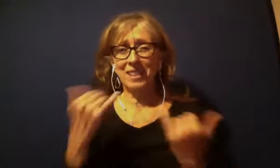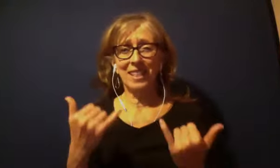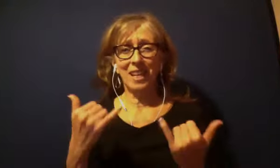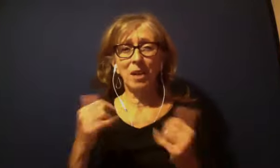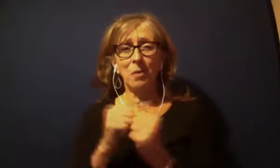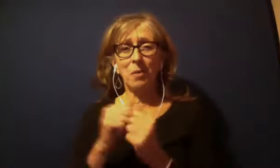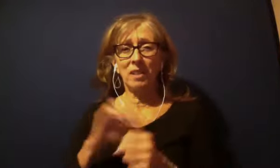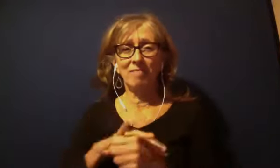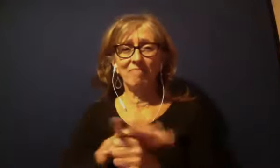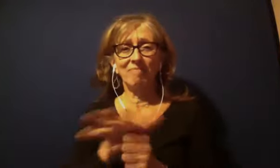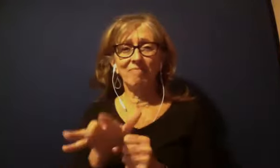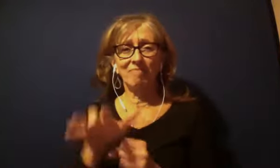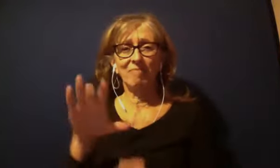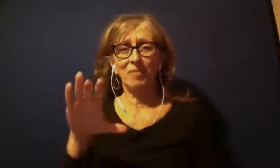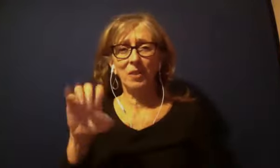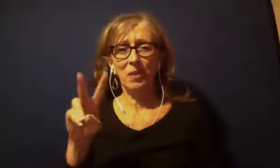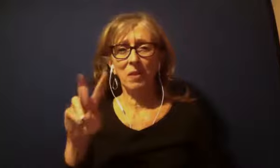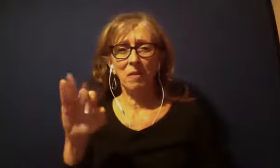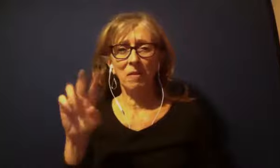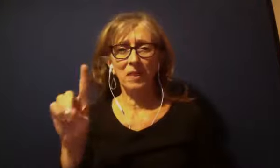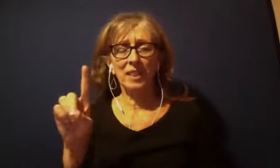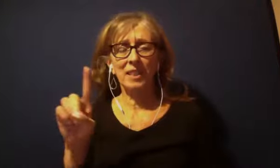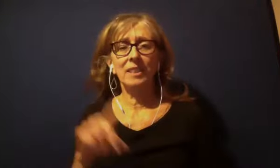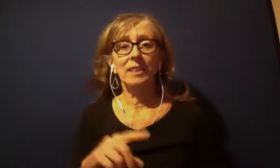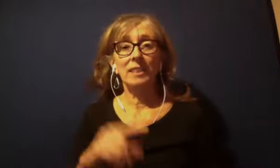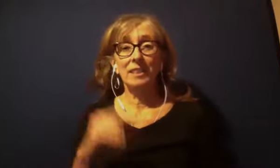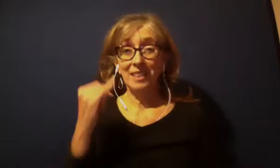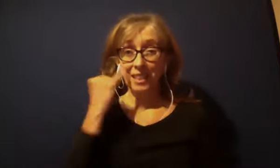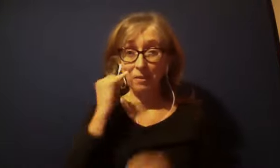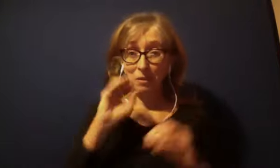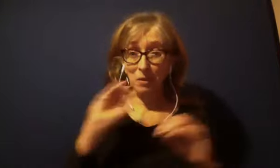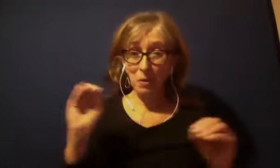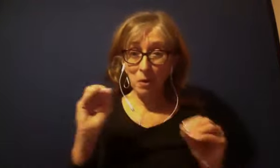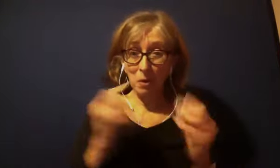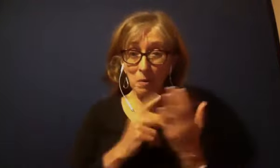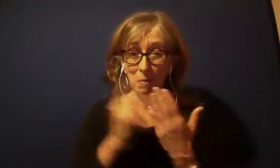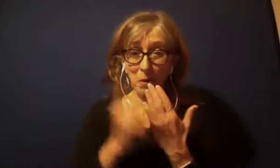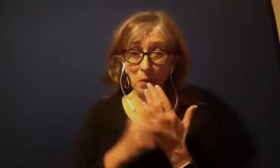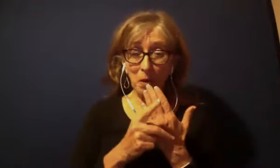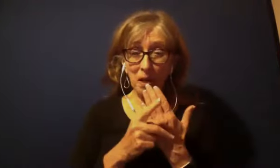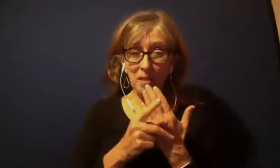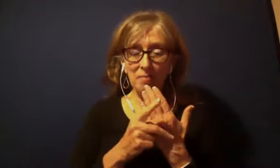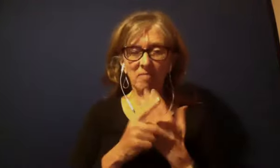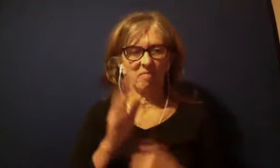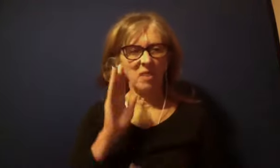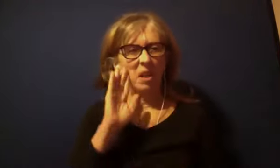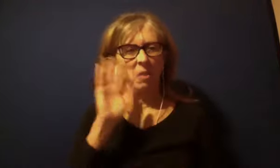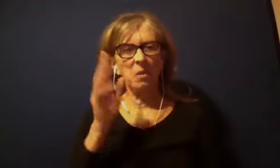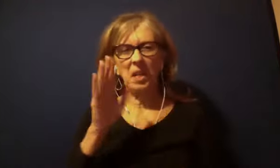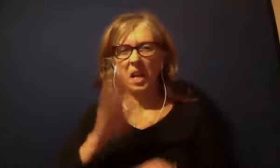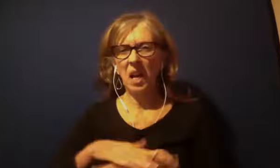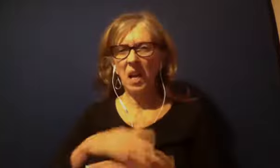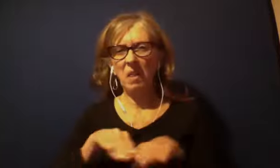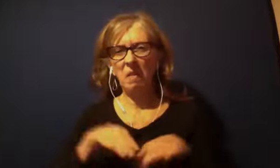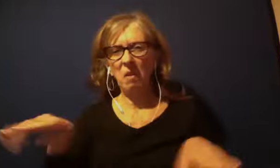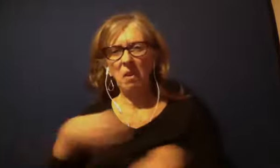COVID. If I didn't have a program, I would probably be on the floor crying my eyes out,